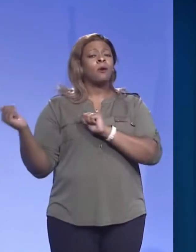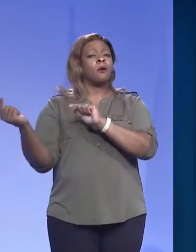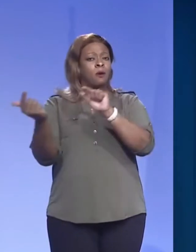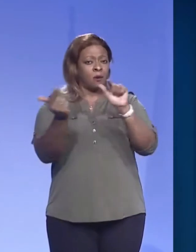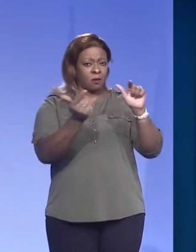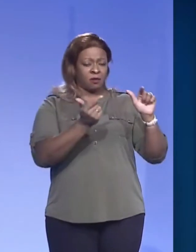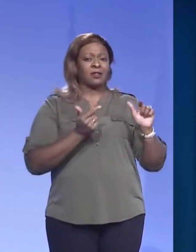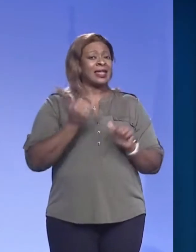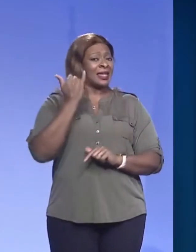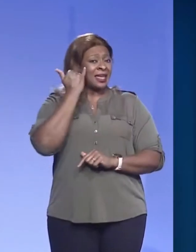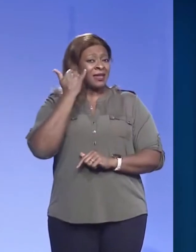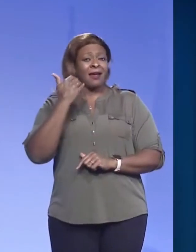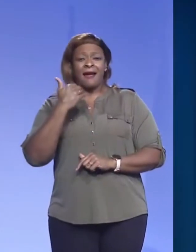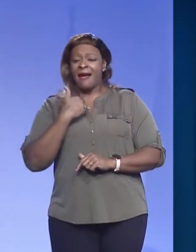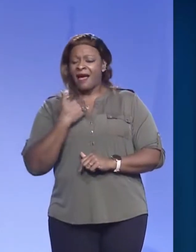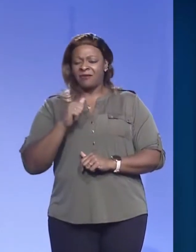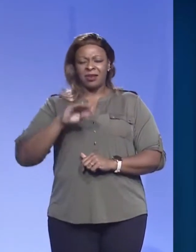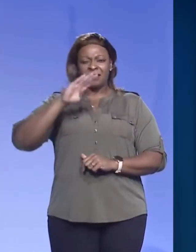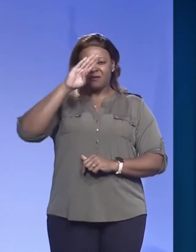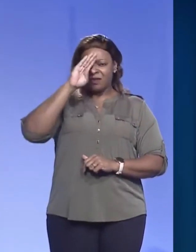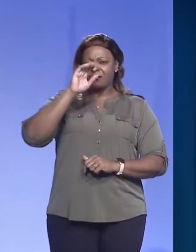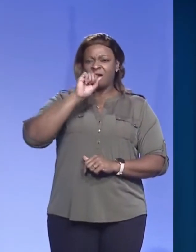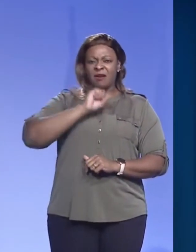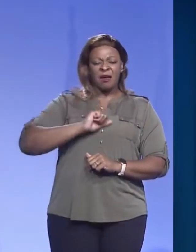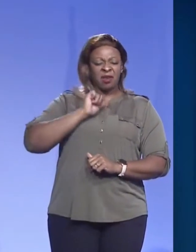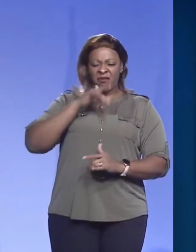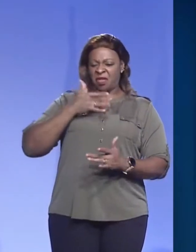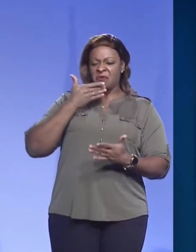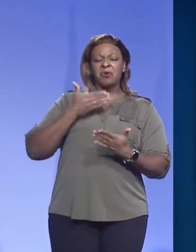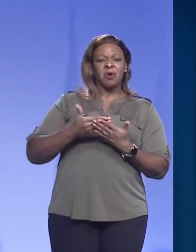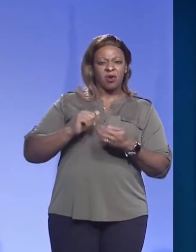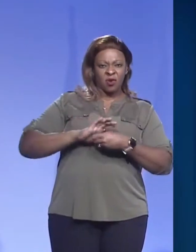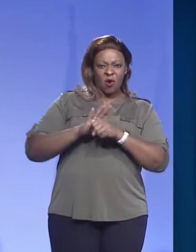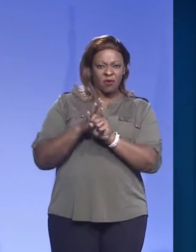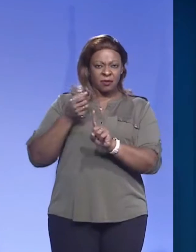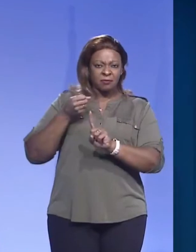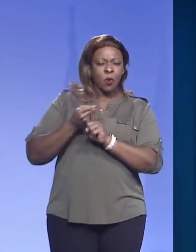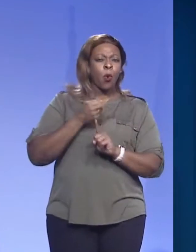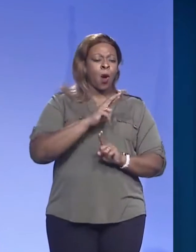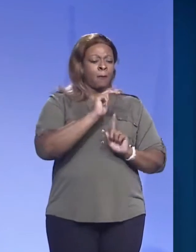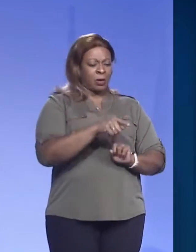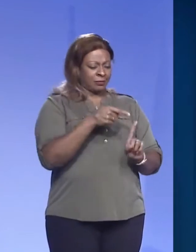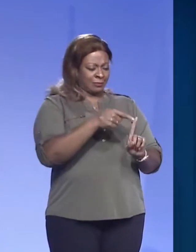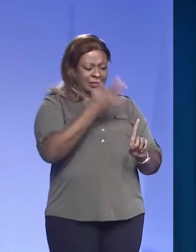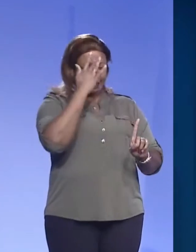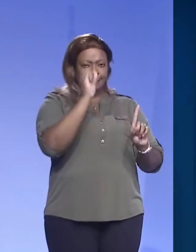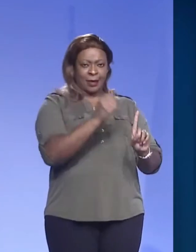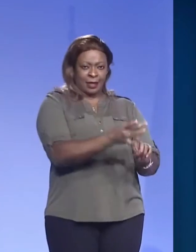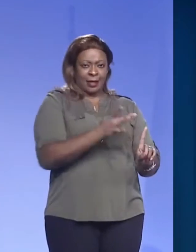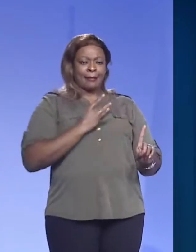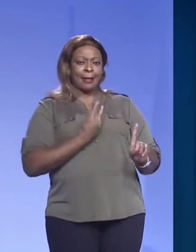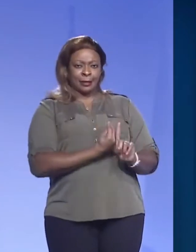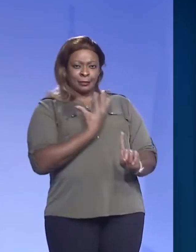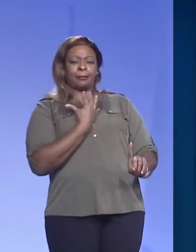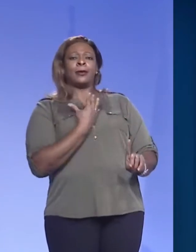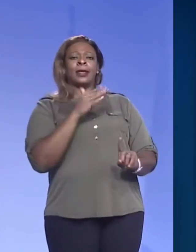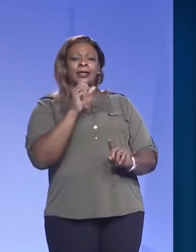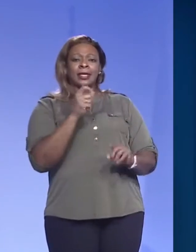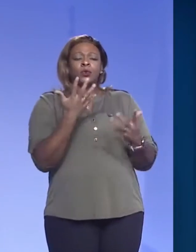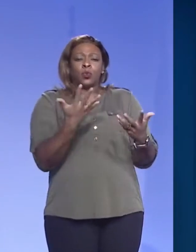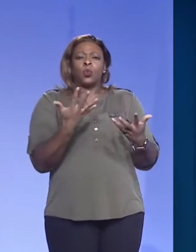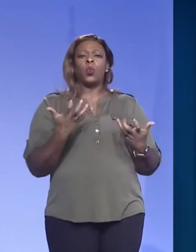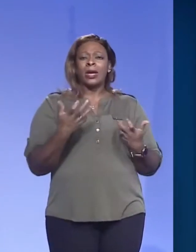everyone, if you are having symptoms of COVID-19 disease, or if you've been exposed to somebody, you're a contact to a case and you want